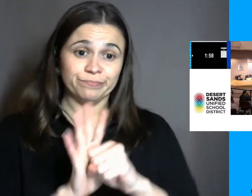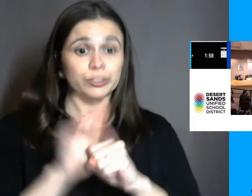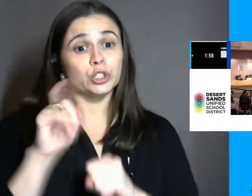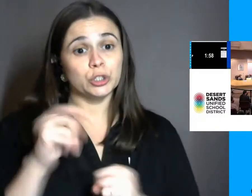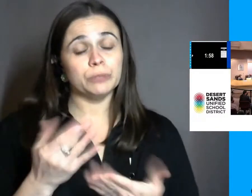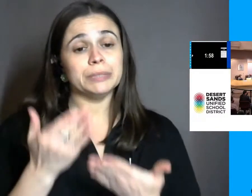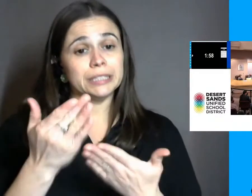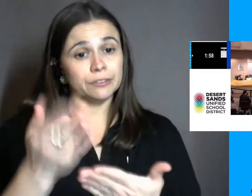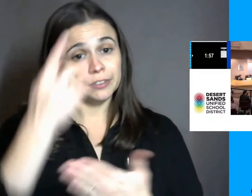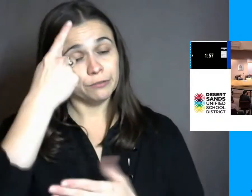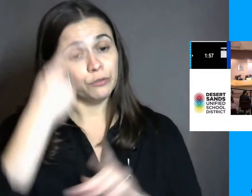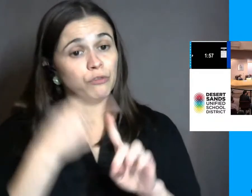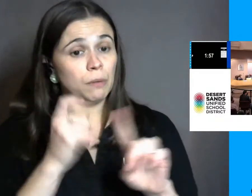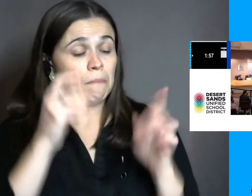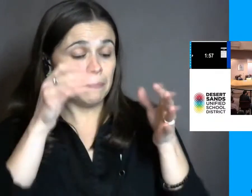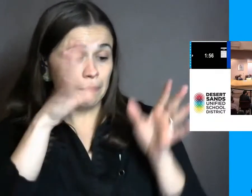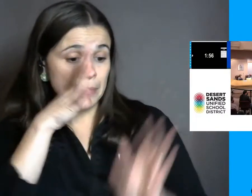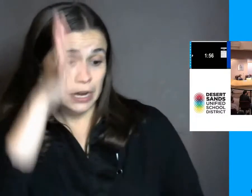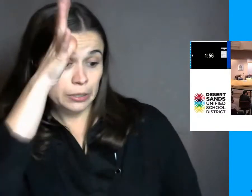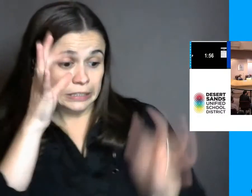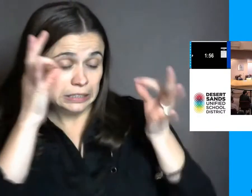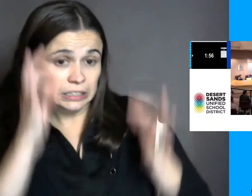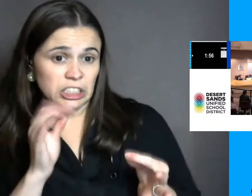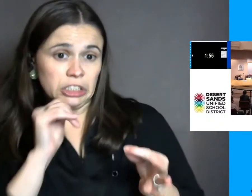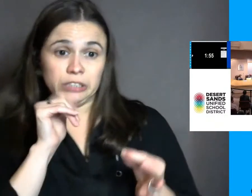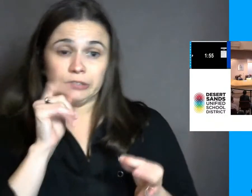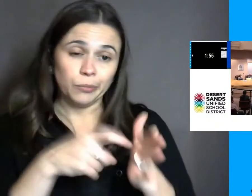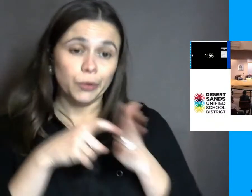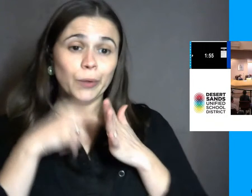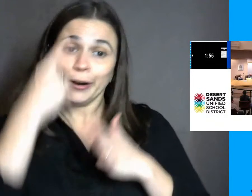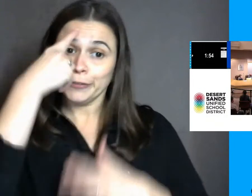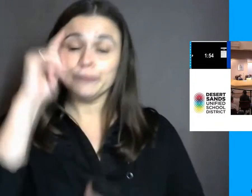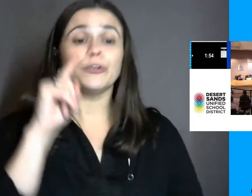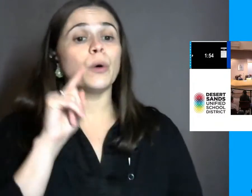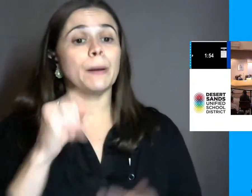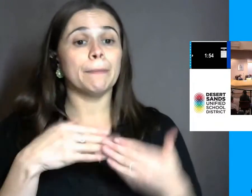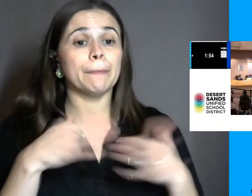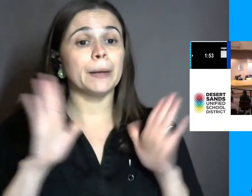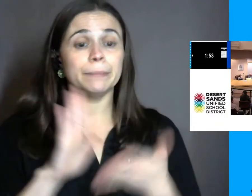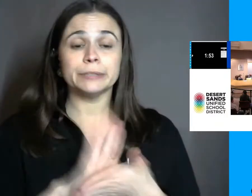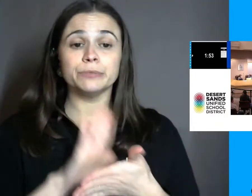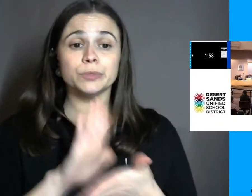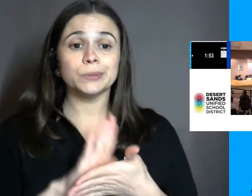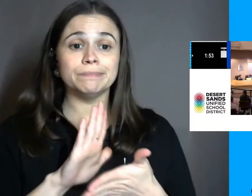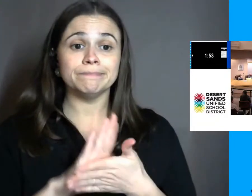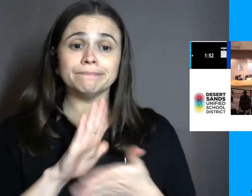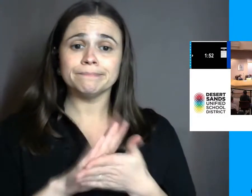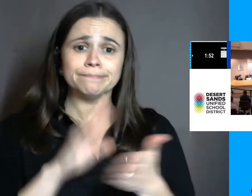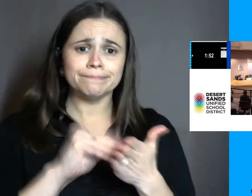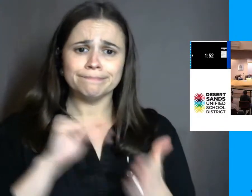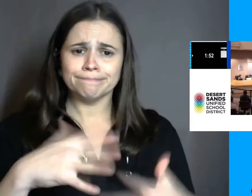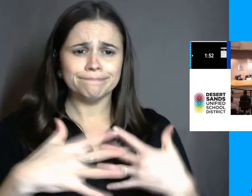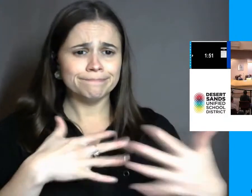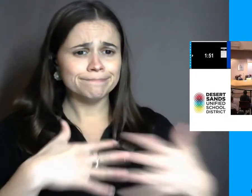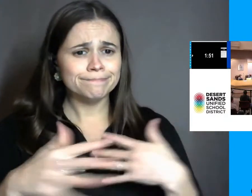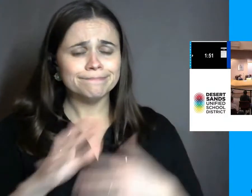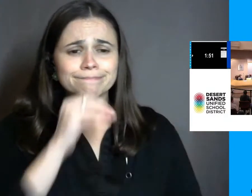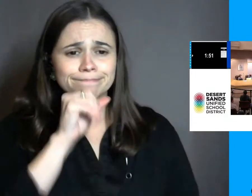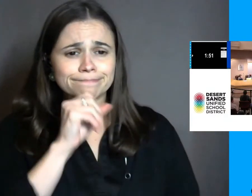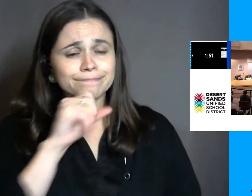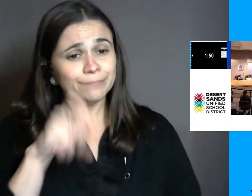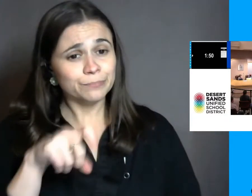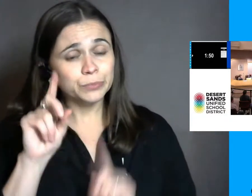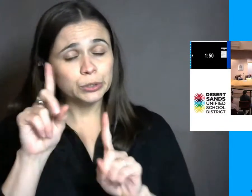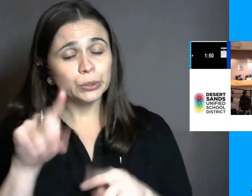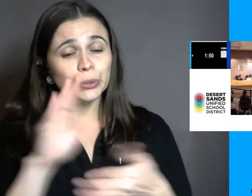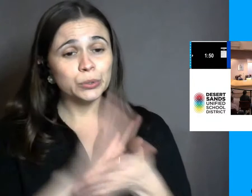required to attend a public school. A student, no matter their age, should be able to attend school without a mask and